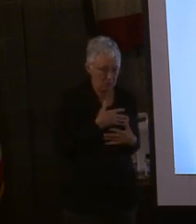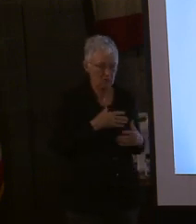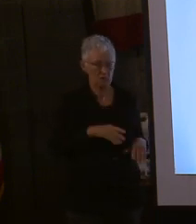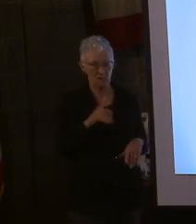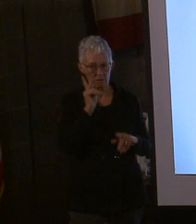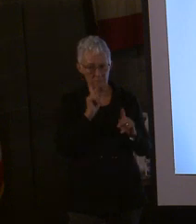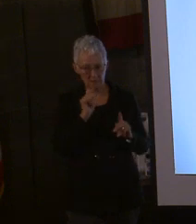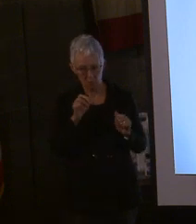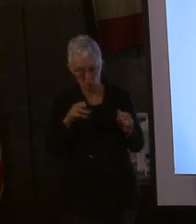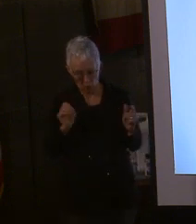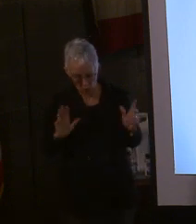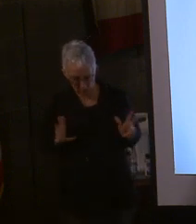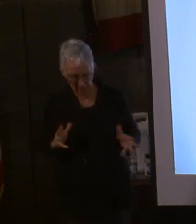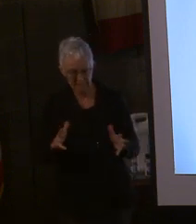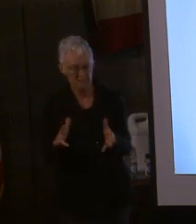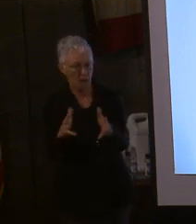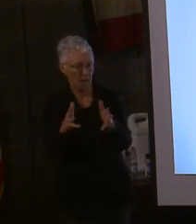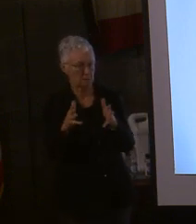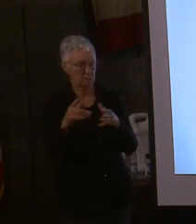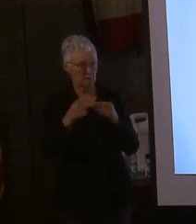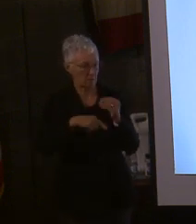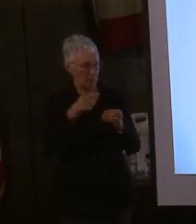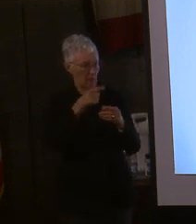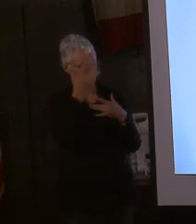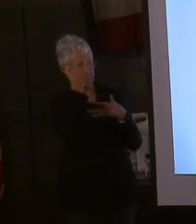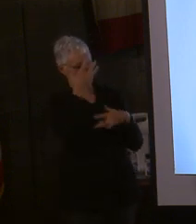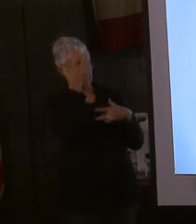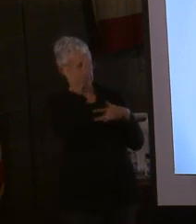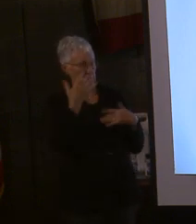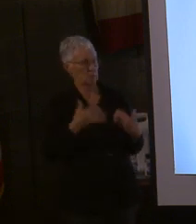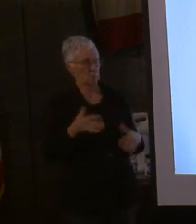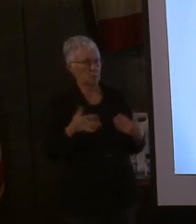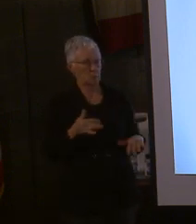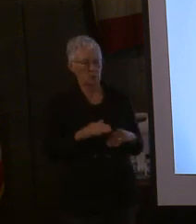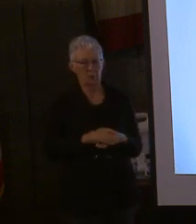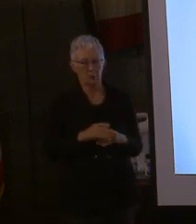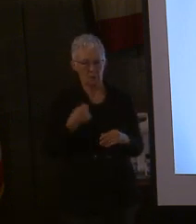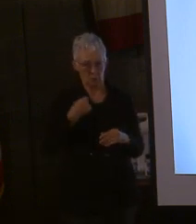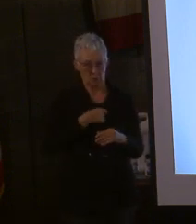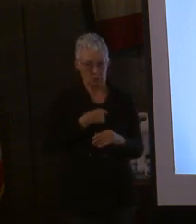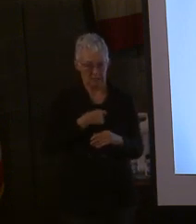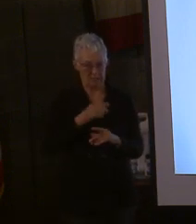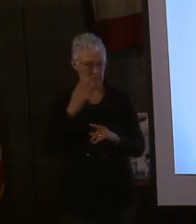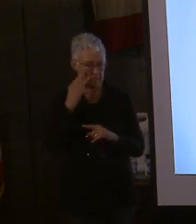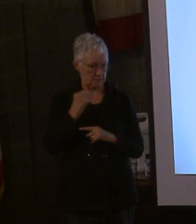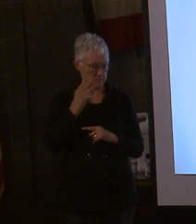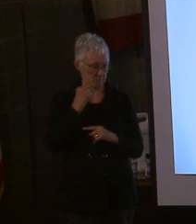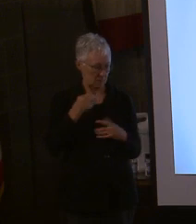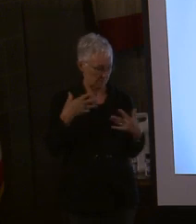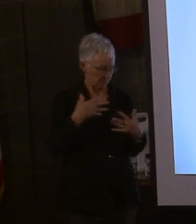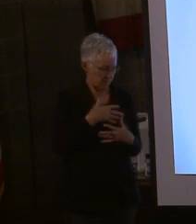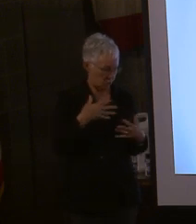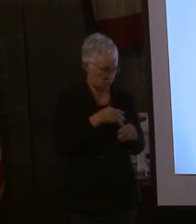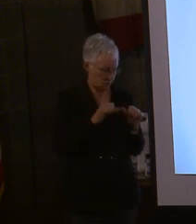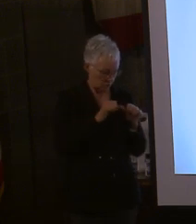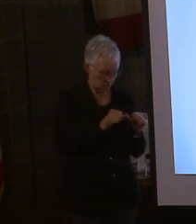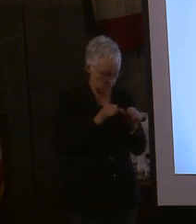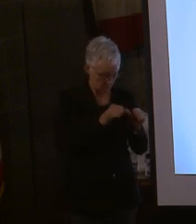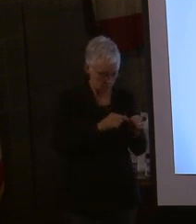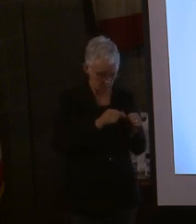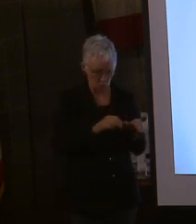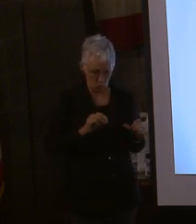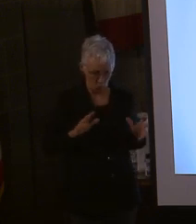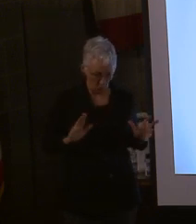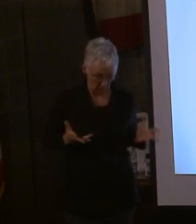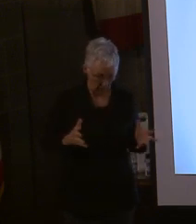a very common experience for individuals. And whenever we experience fear and anxiety